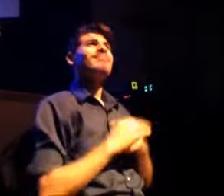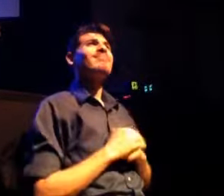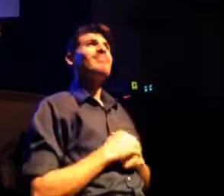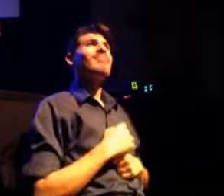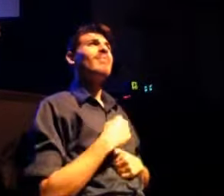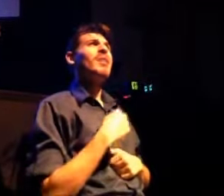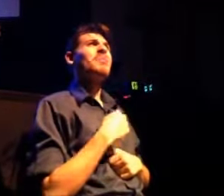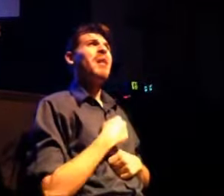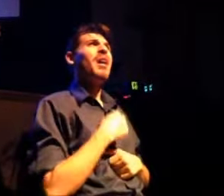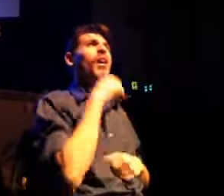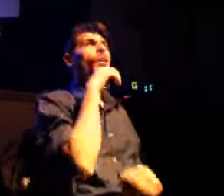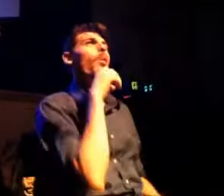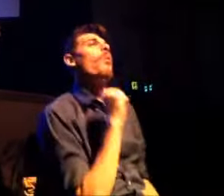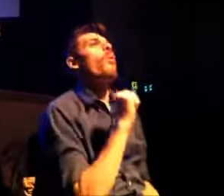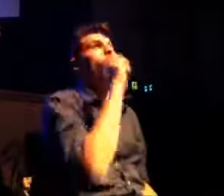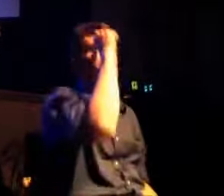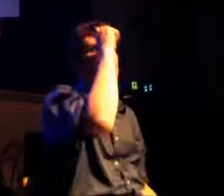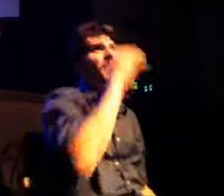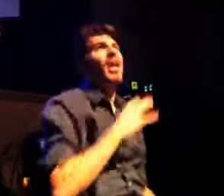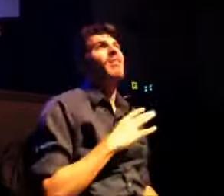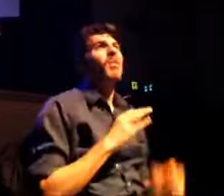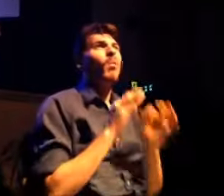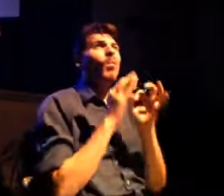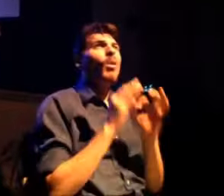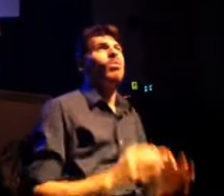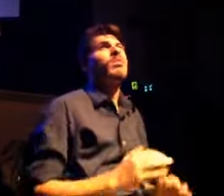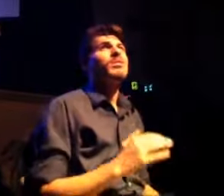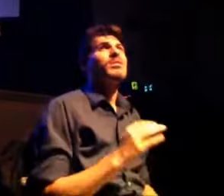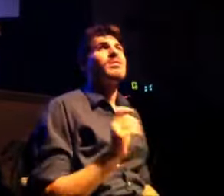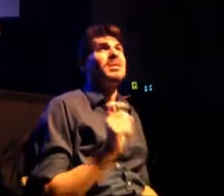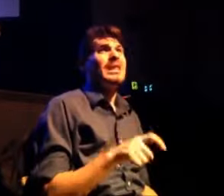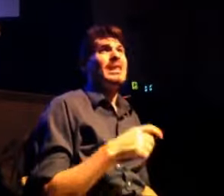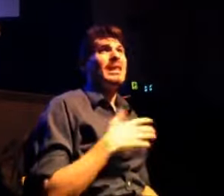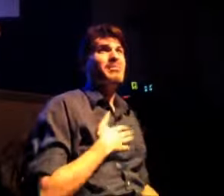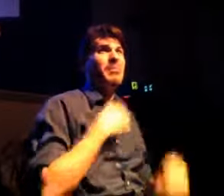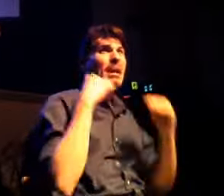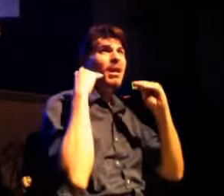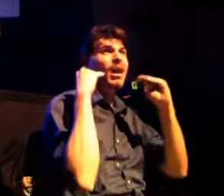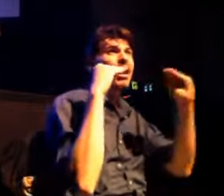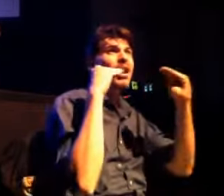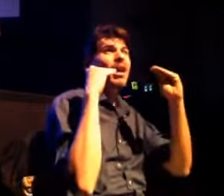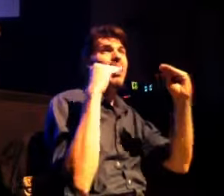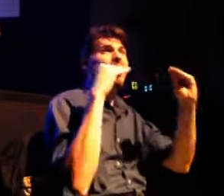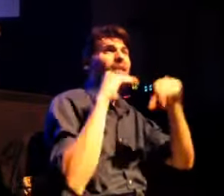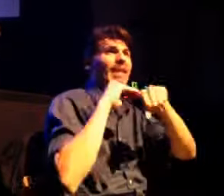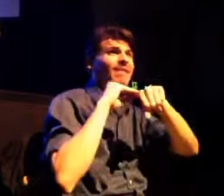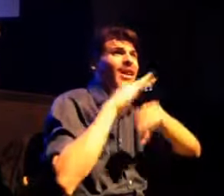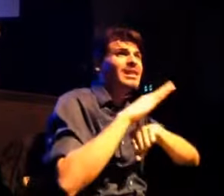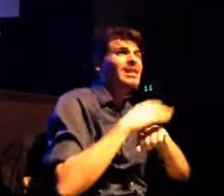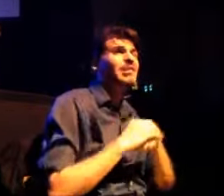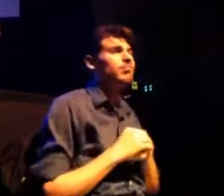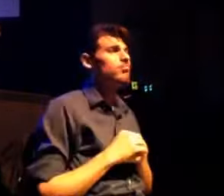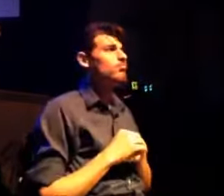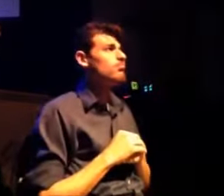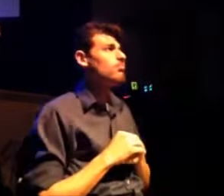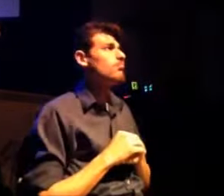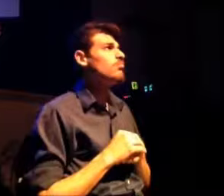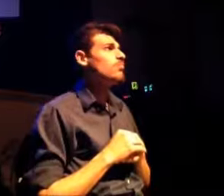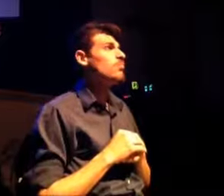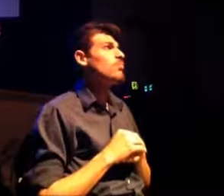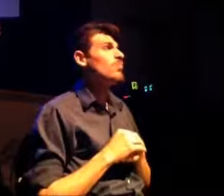him? Does he even need my advice? Should I have even come down to